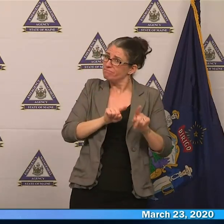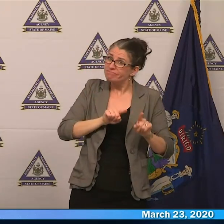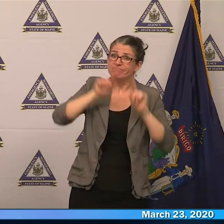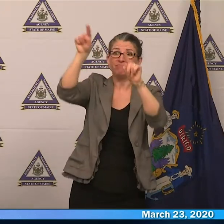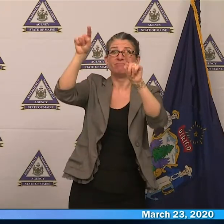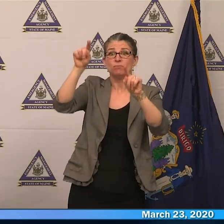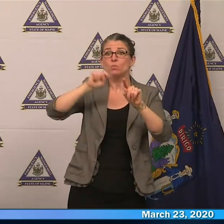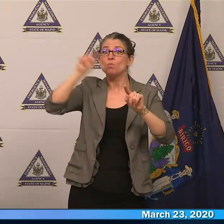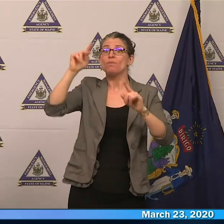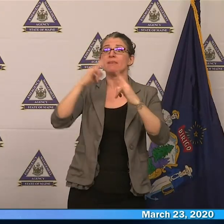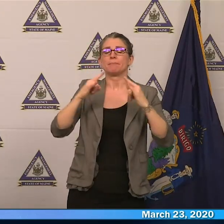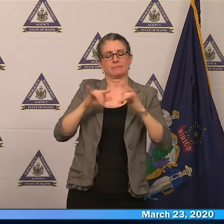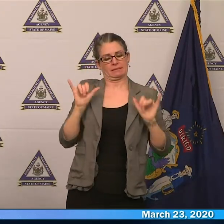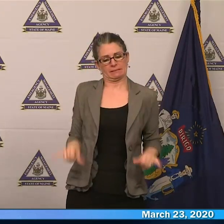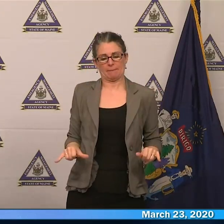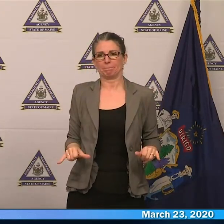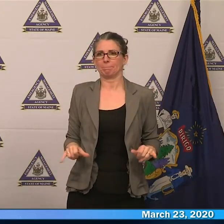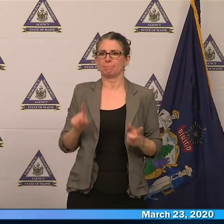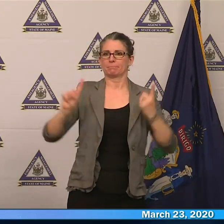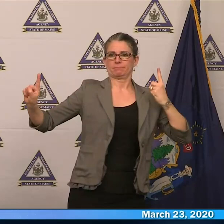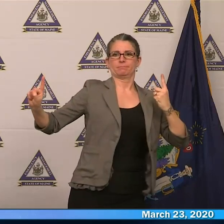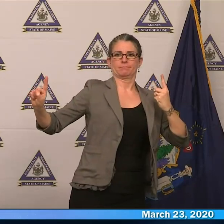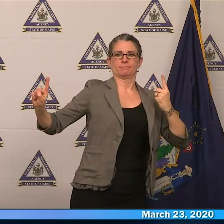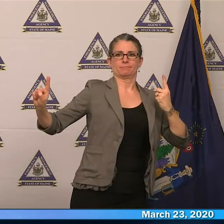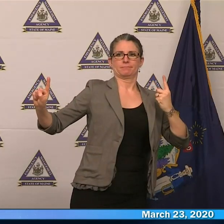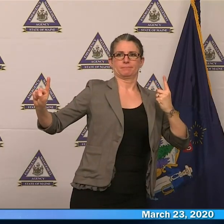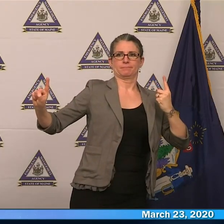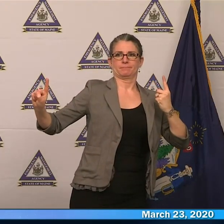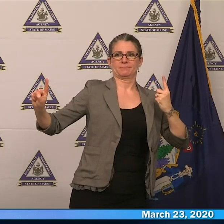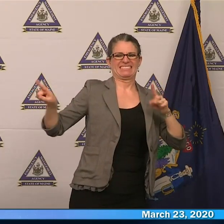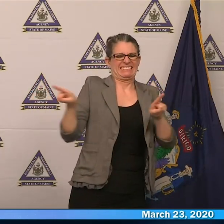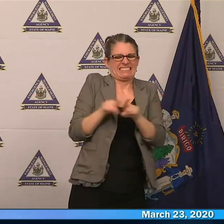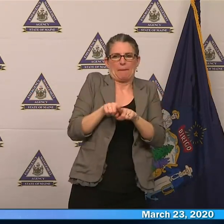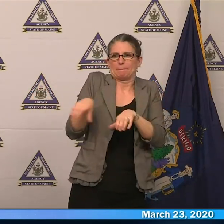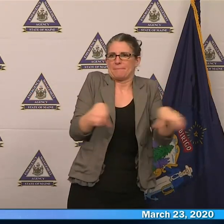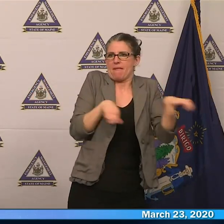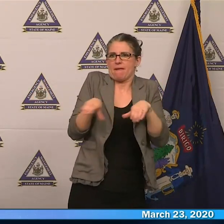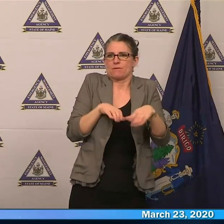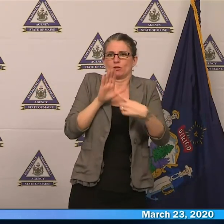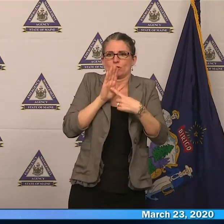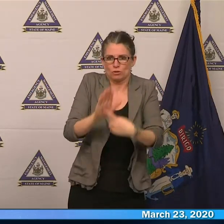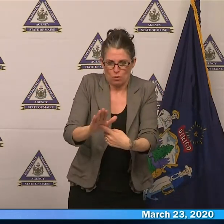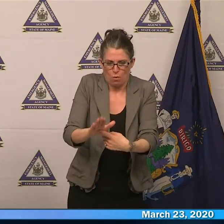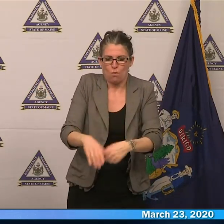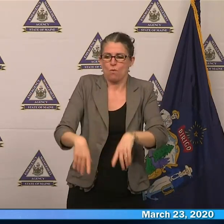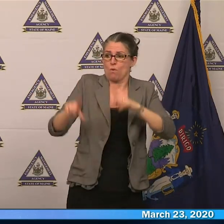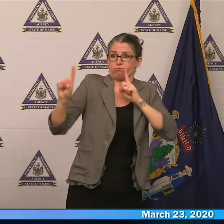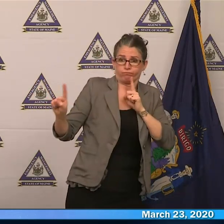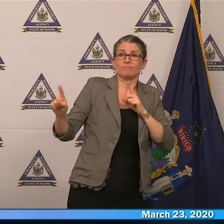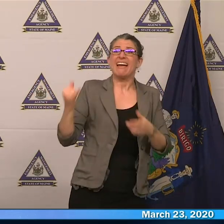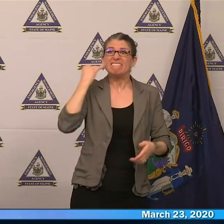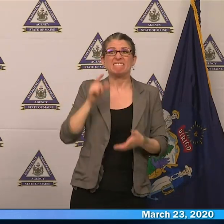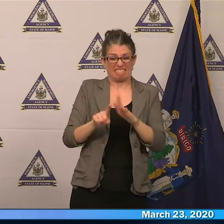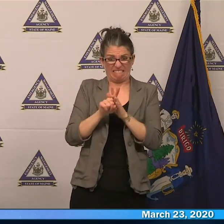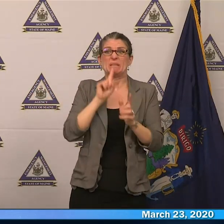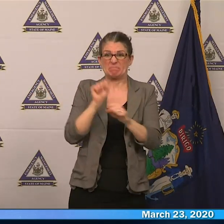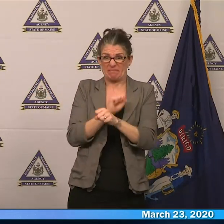of where they are and regardless of where they came from, they stay inside and try to limit their exposure to others.